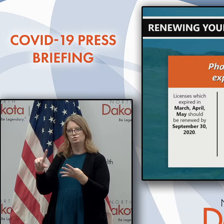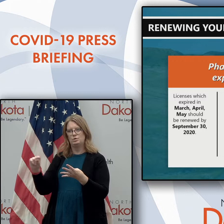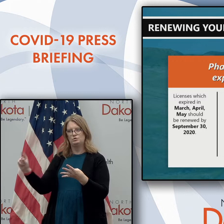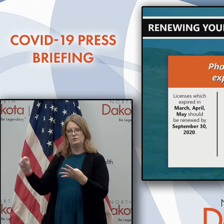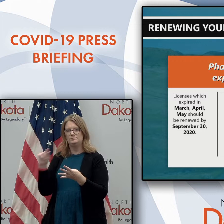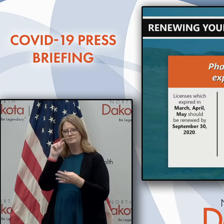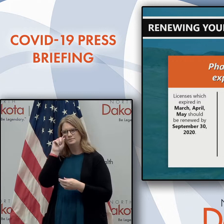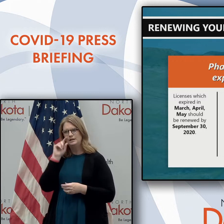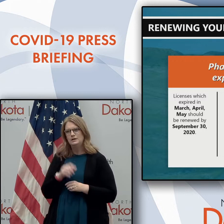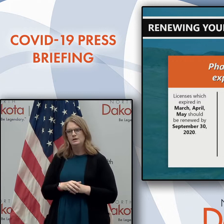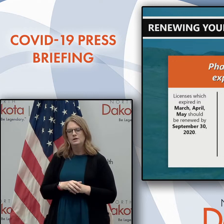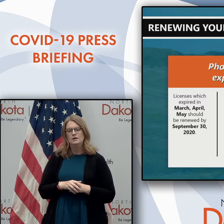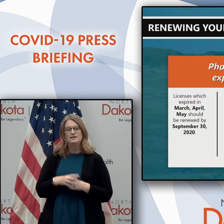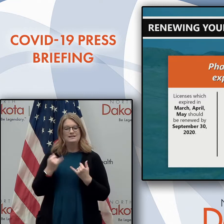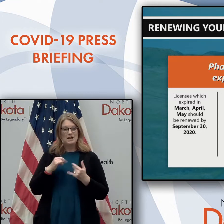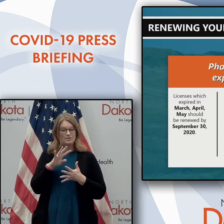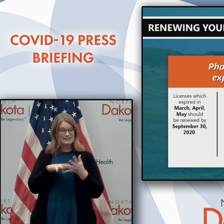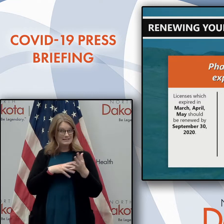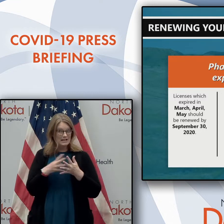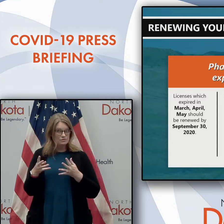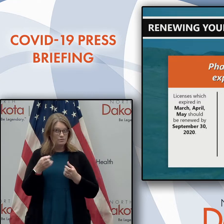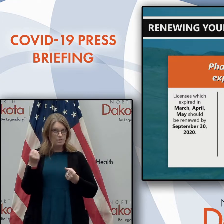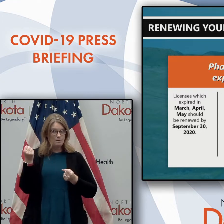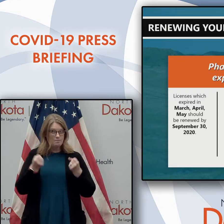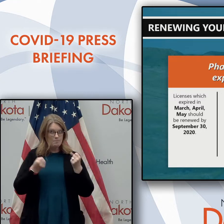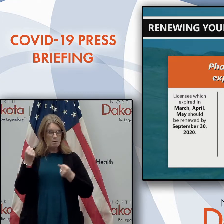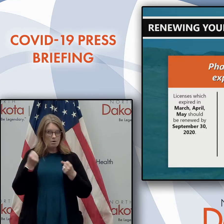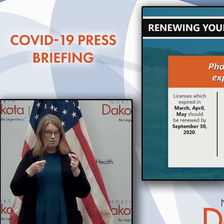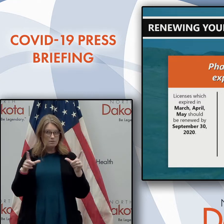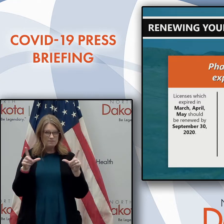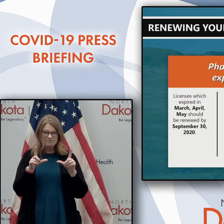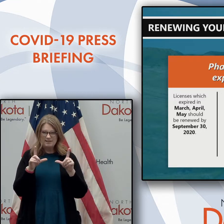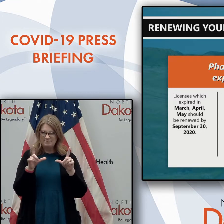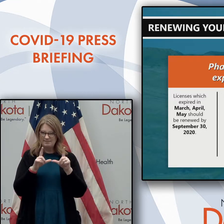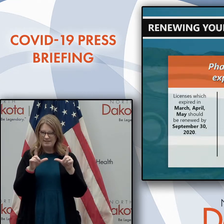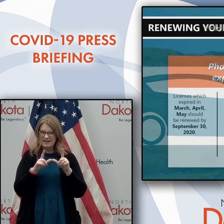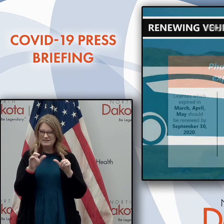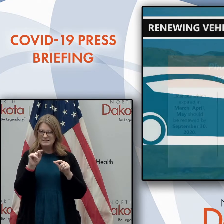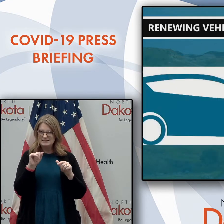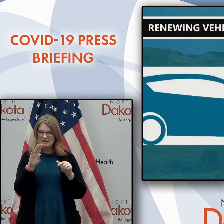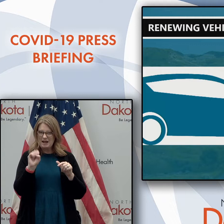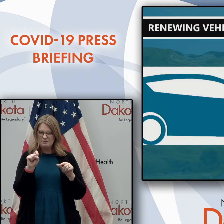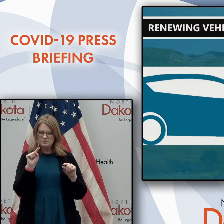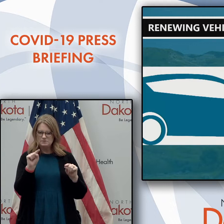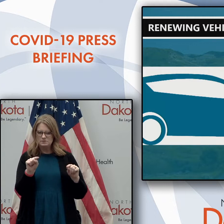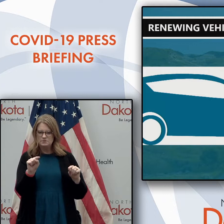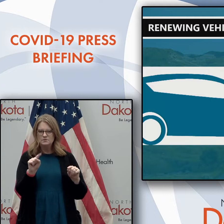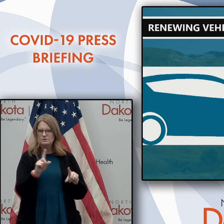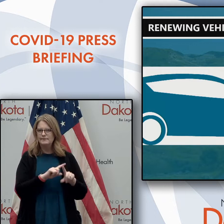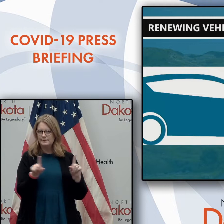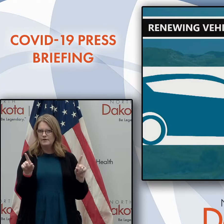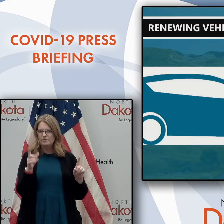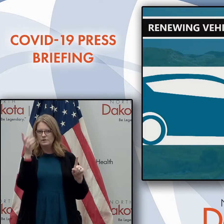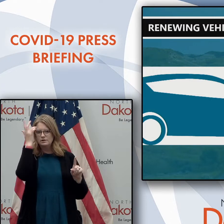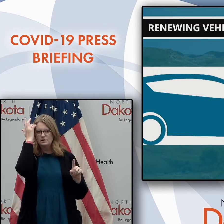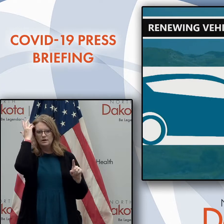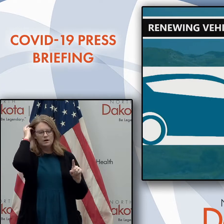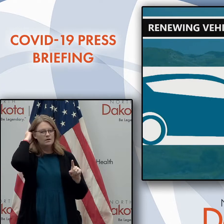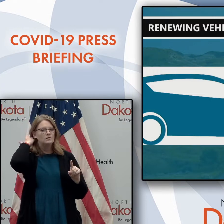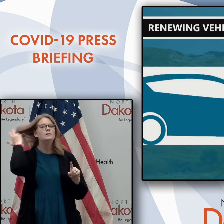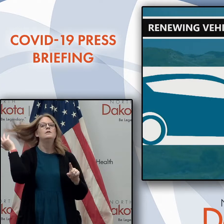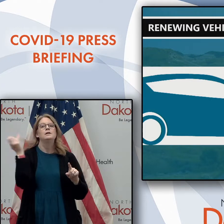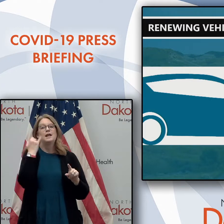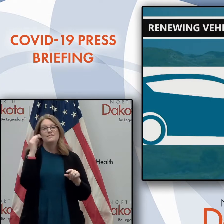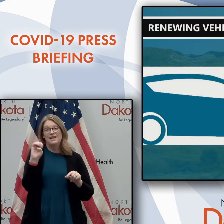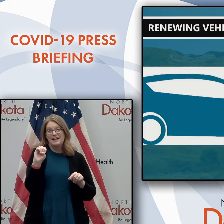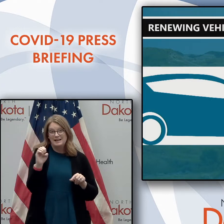12/31/2020. The schedule for motor vehicle tab renewals is different than for driver's license. Motor vehicle tabs that have expired at